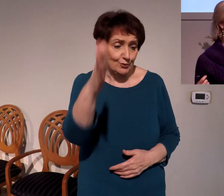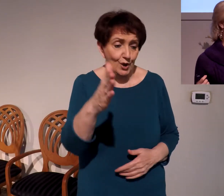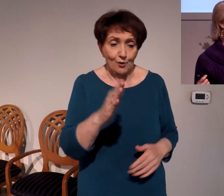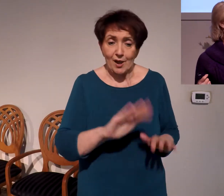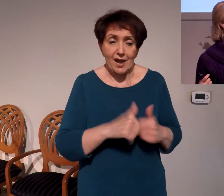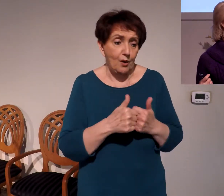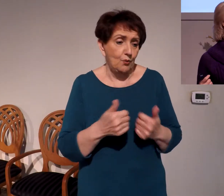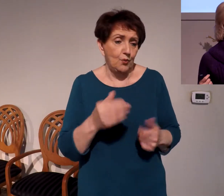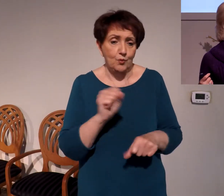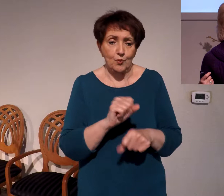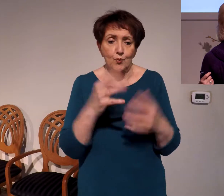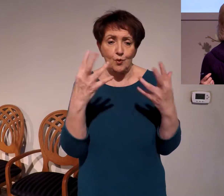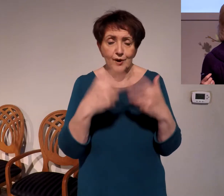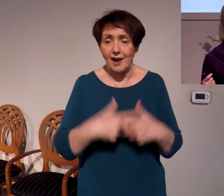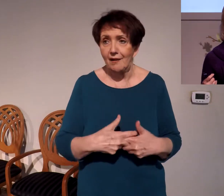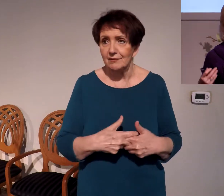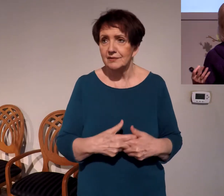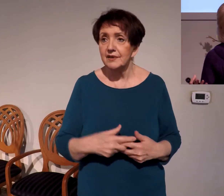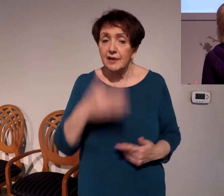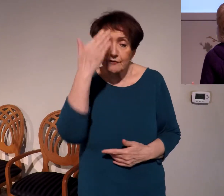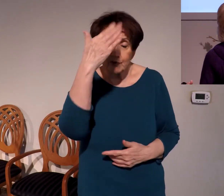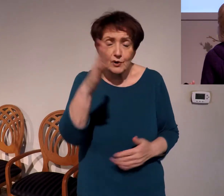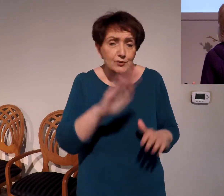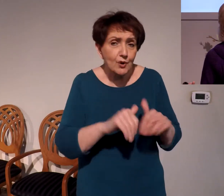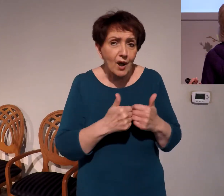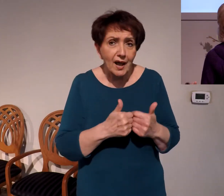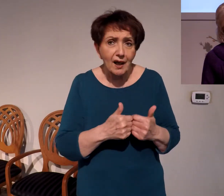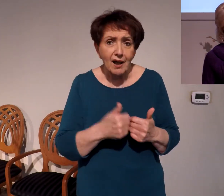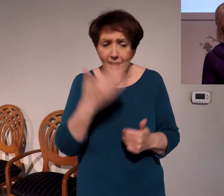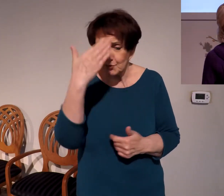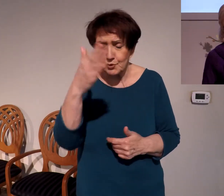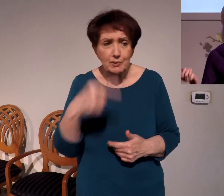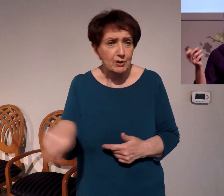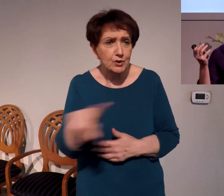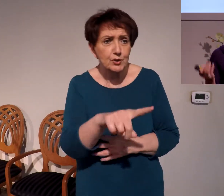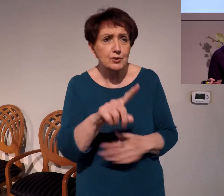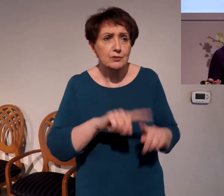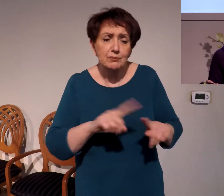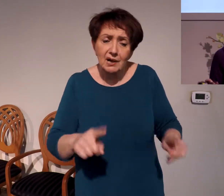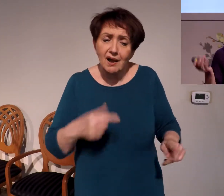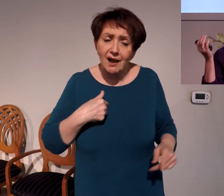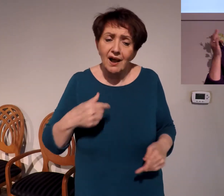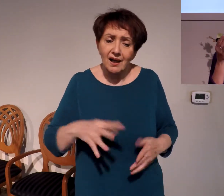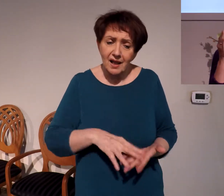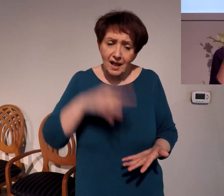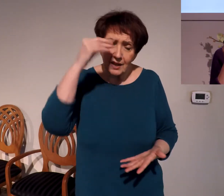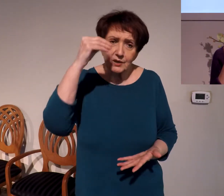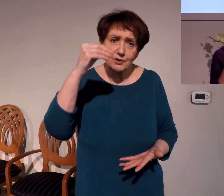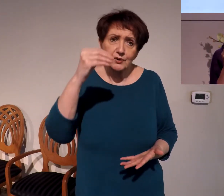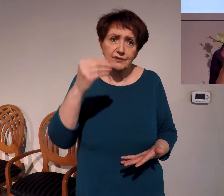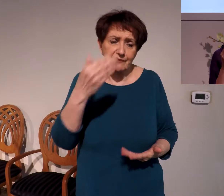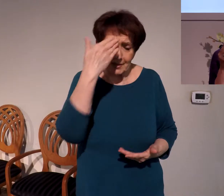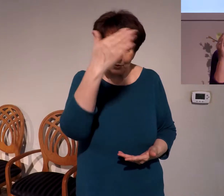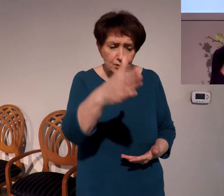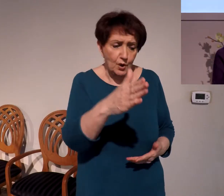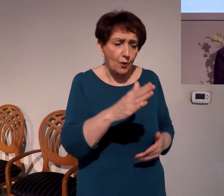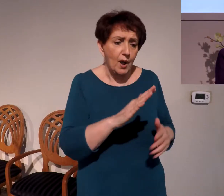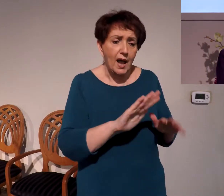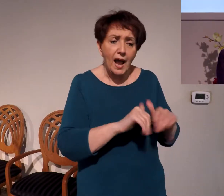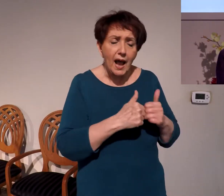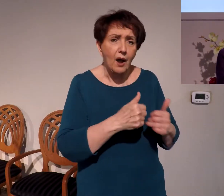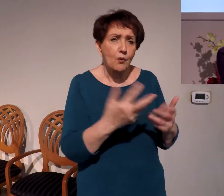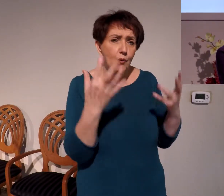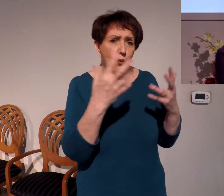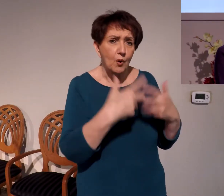work out. And if we don't know how it's going to work out, I don't know about you, but I was trained that if I don't know how it's going to work out, the